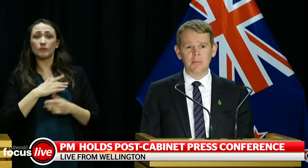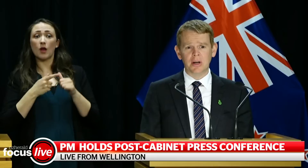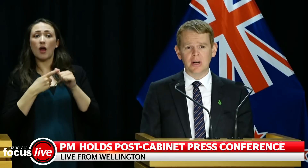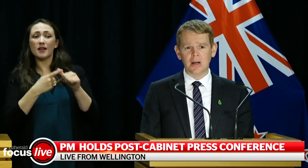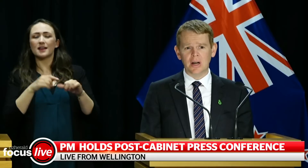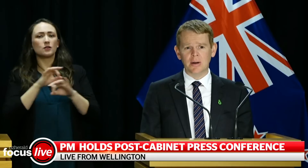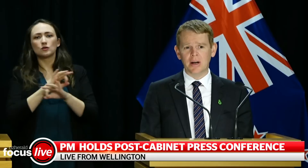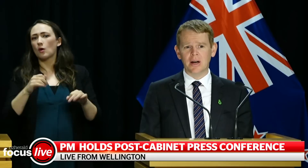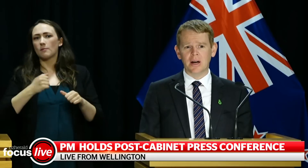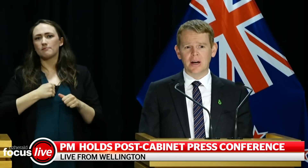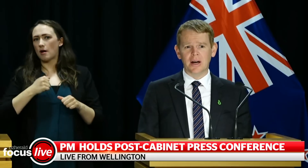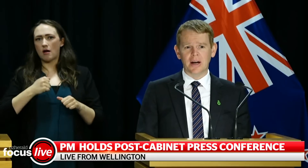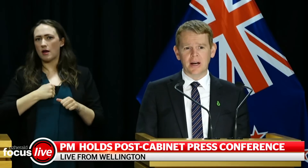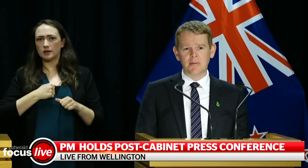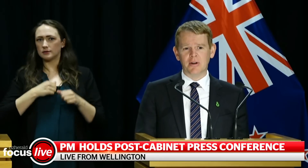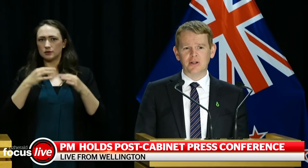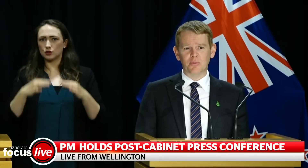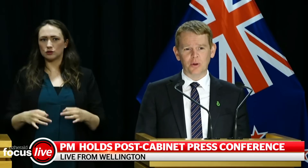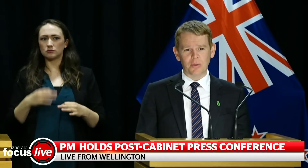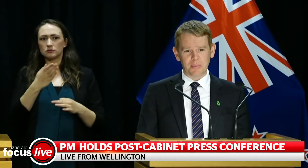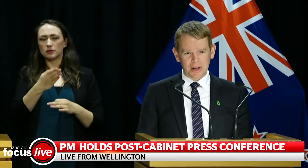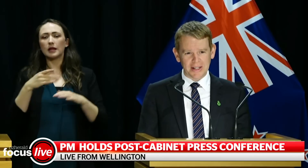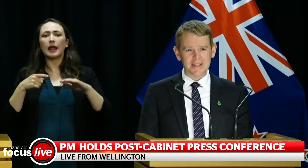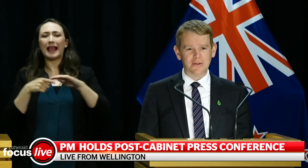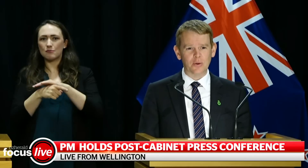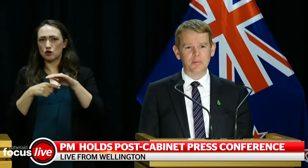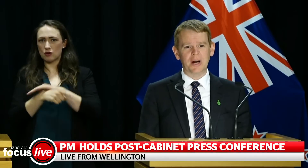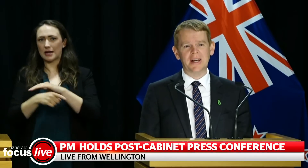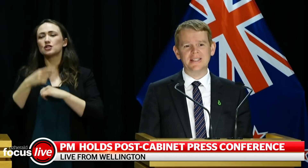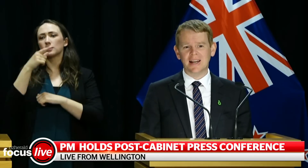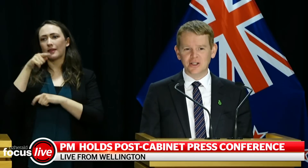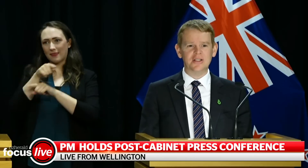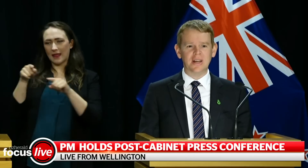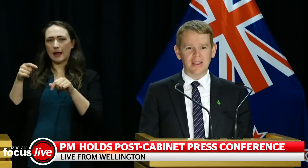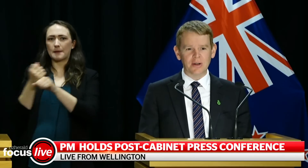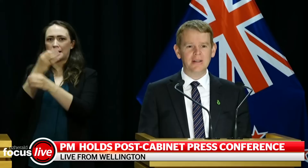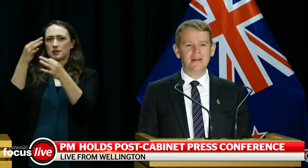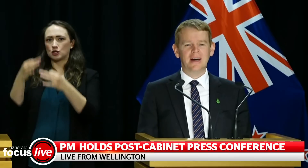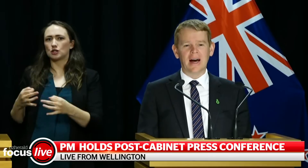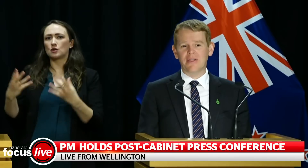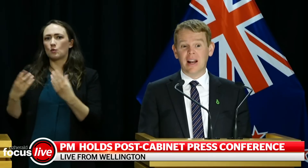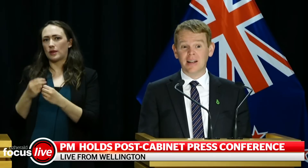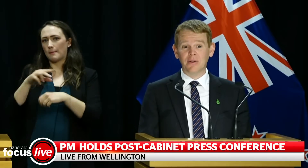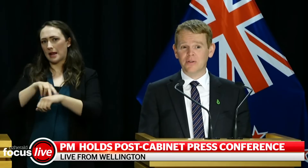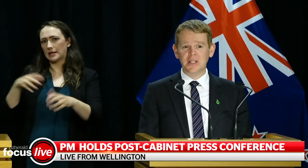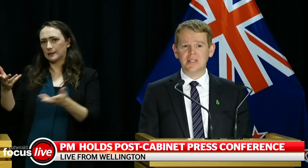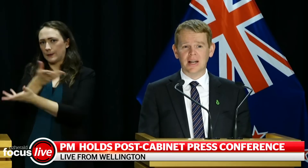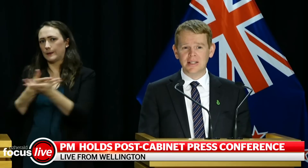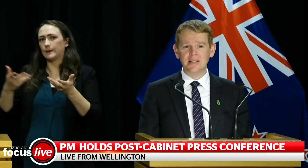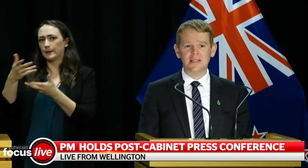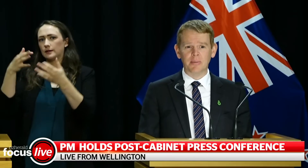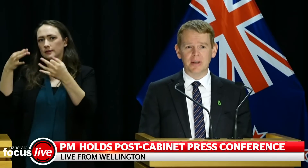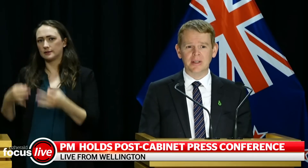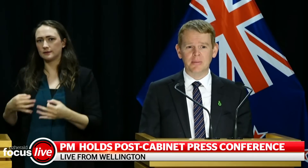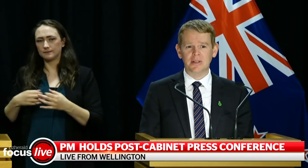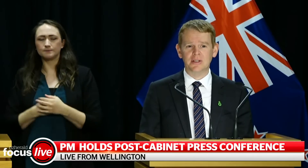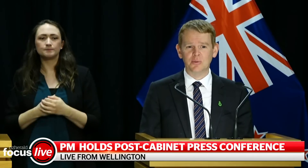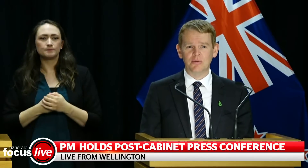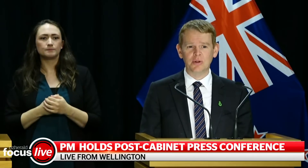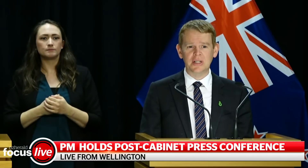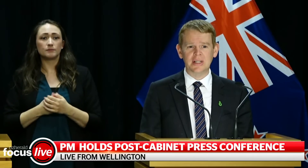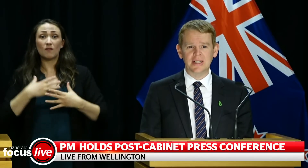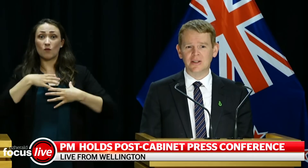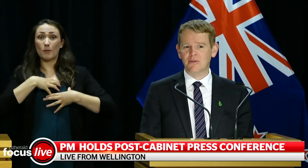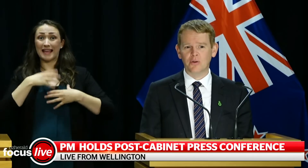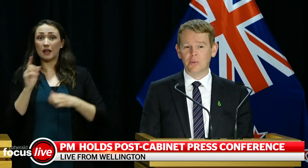immigration Question for police. Immigration work with police, of course, but intelligence gathering at that level of detail isn't something that ministers